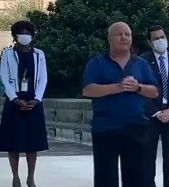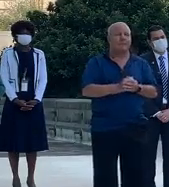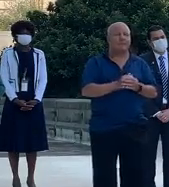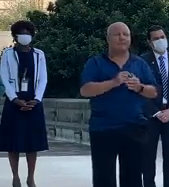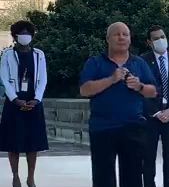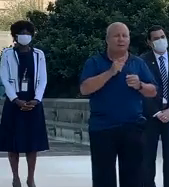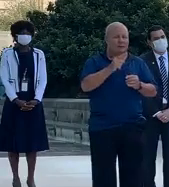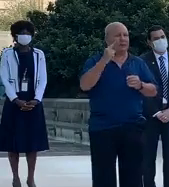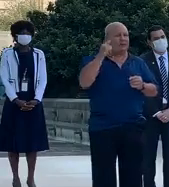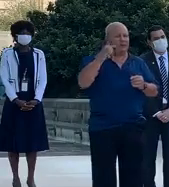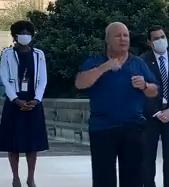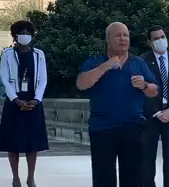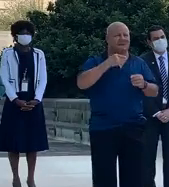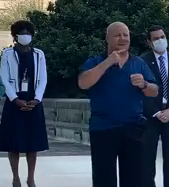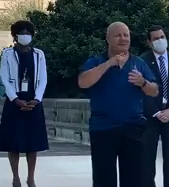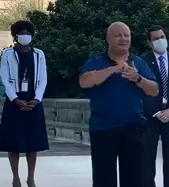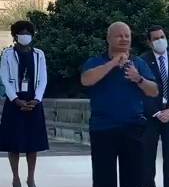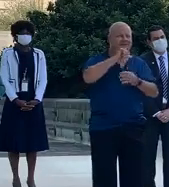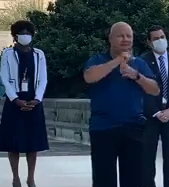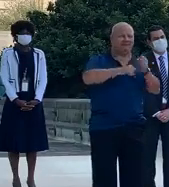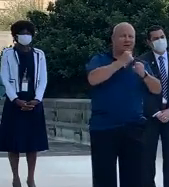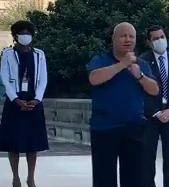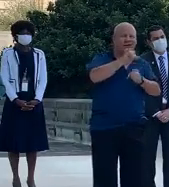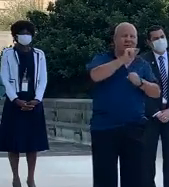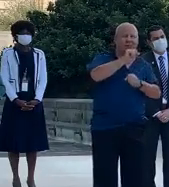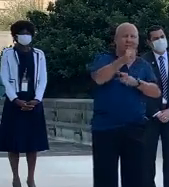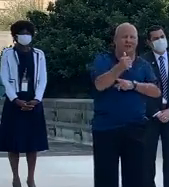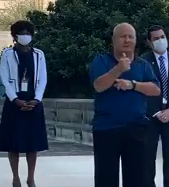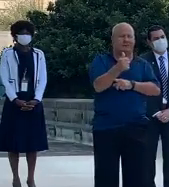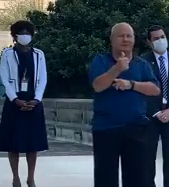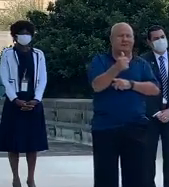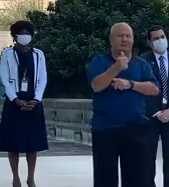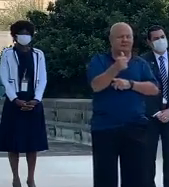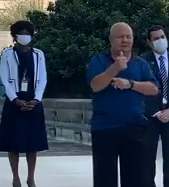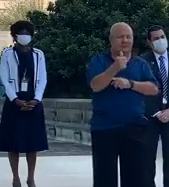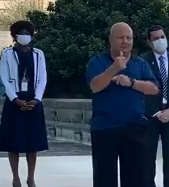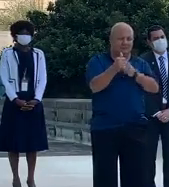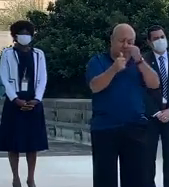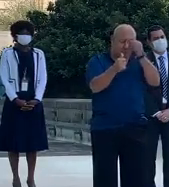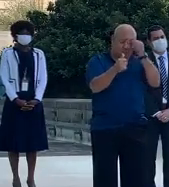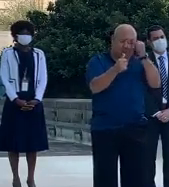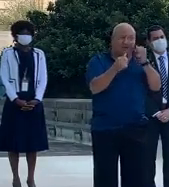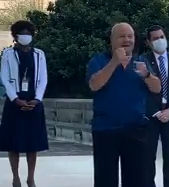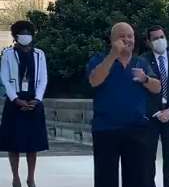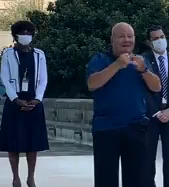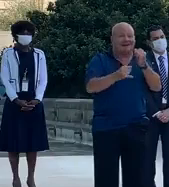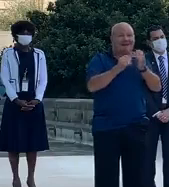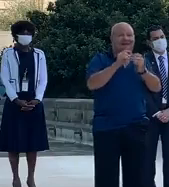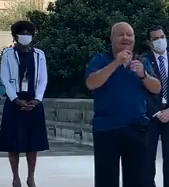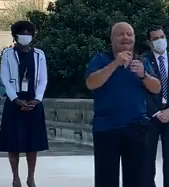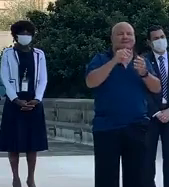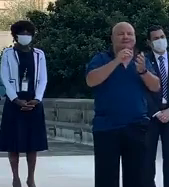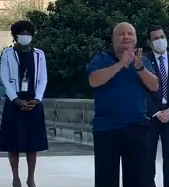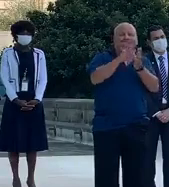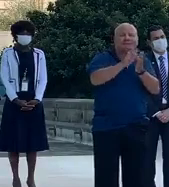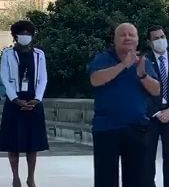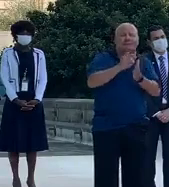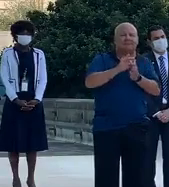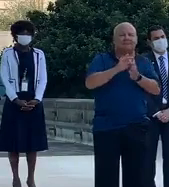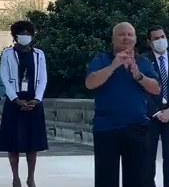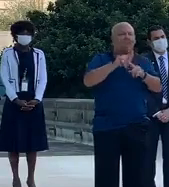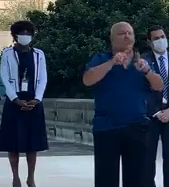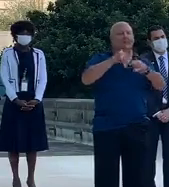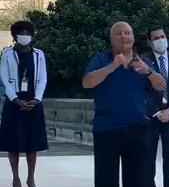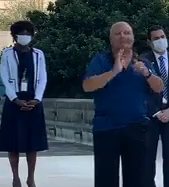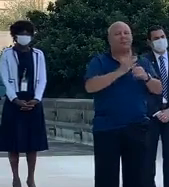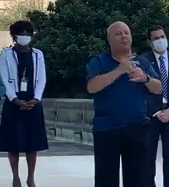this, 2010 was the last census count, as you know, but our people were still displaced all